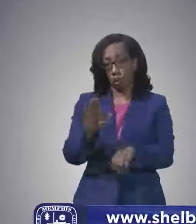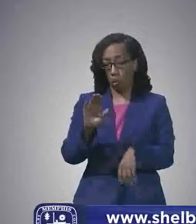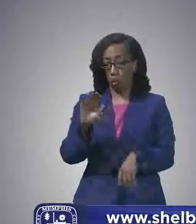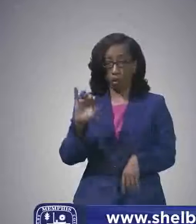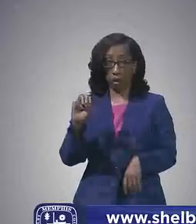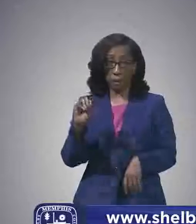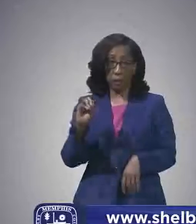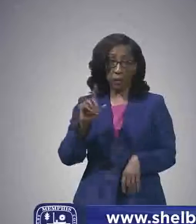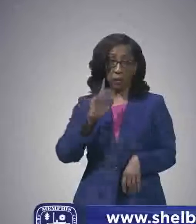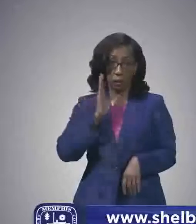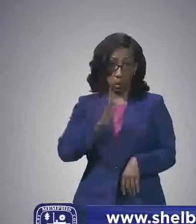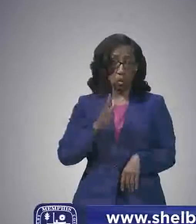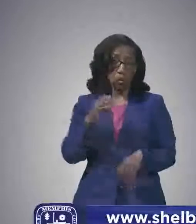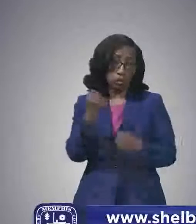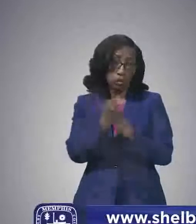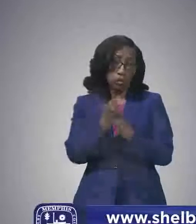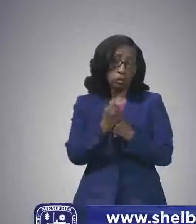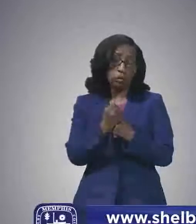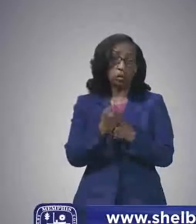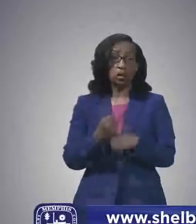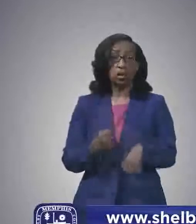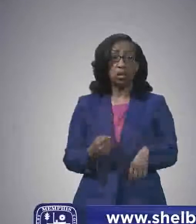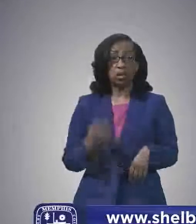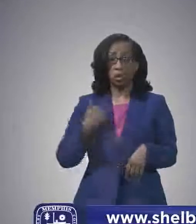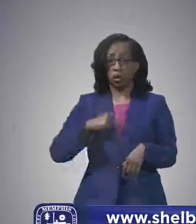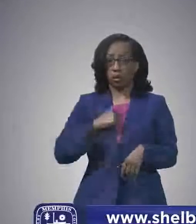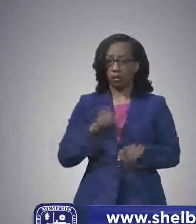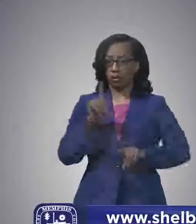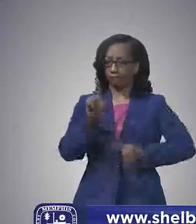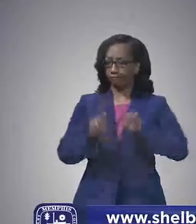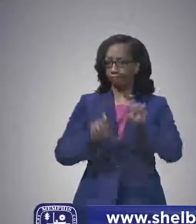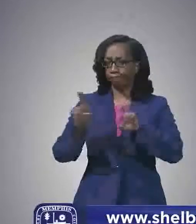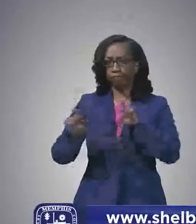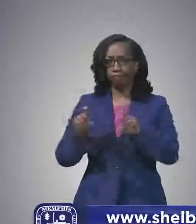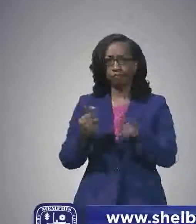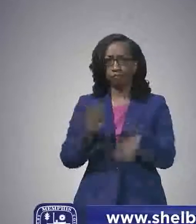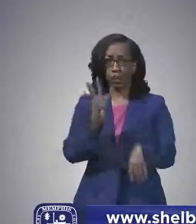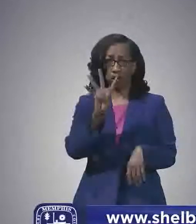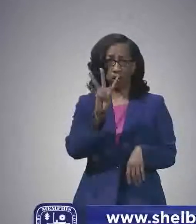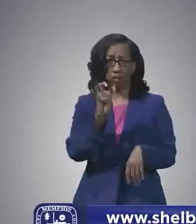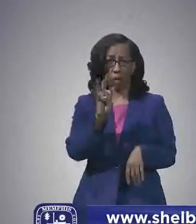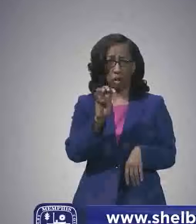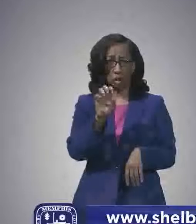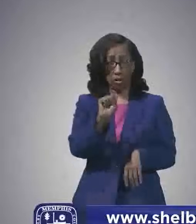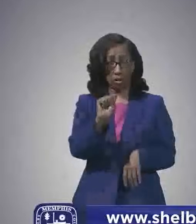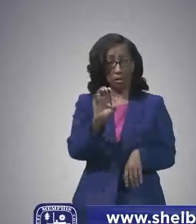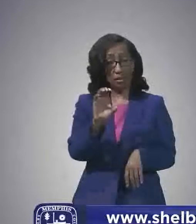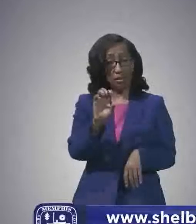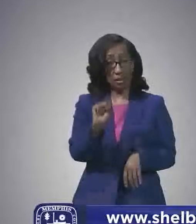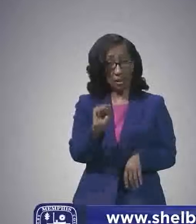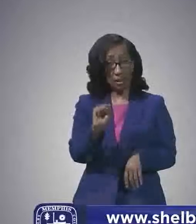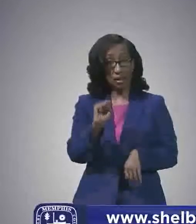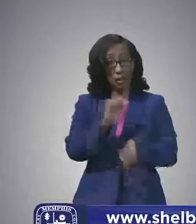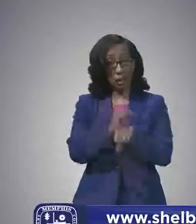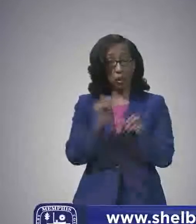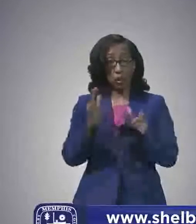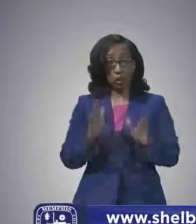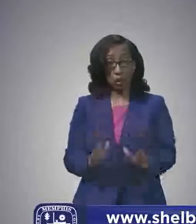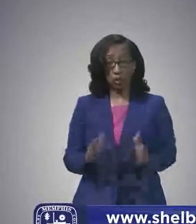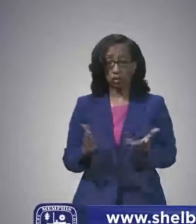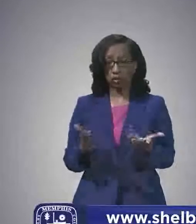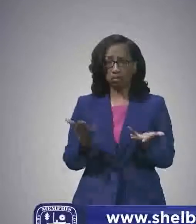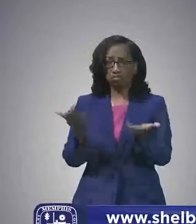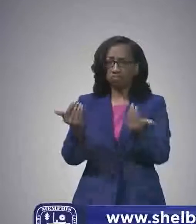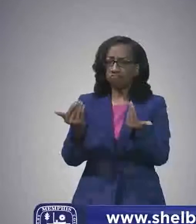that action. We surveyed 400 Shelby County employees recently just to get